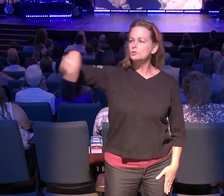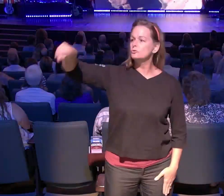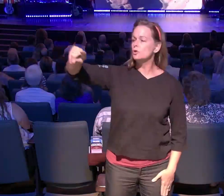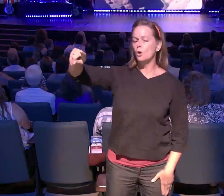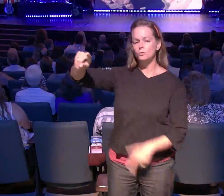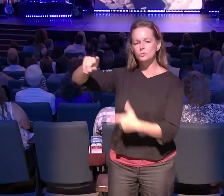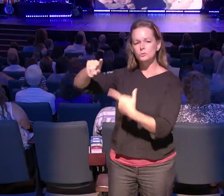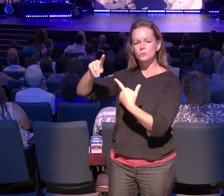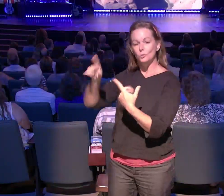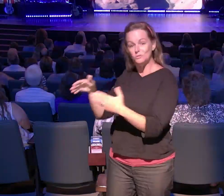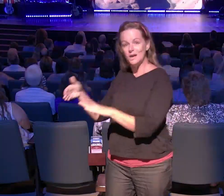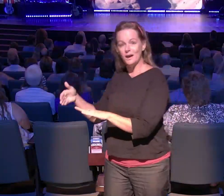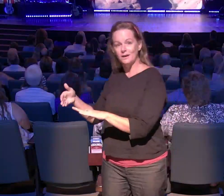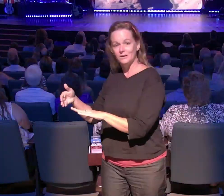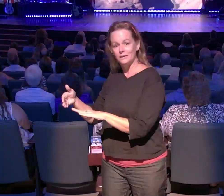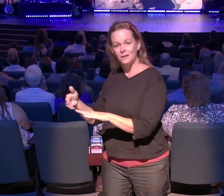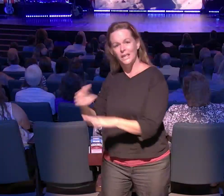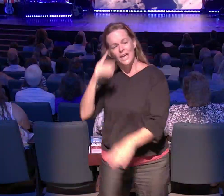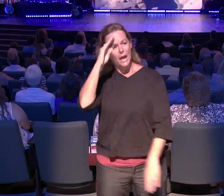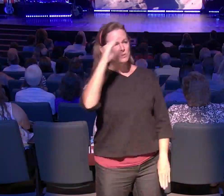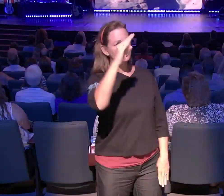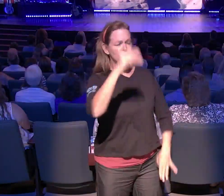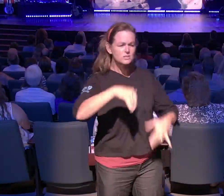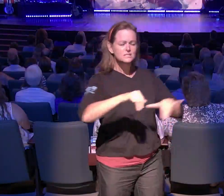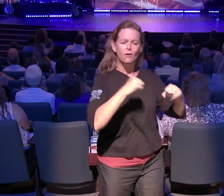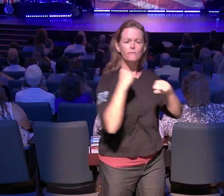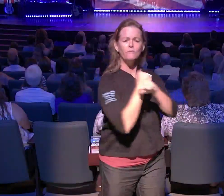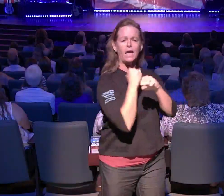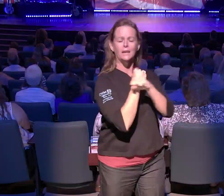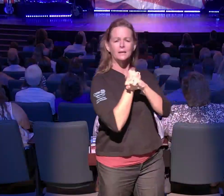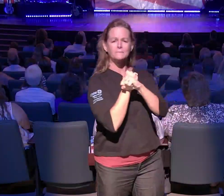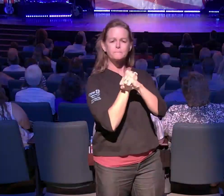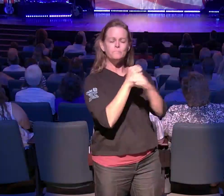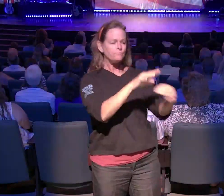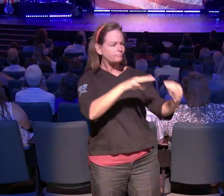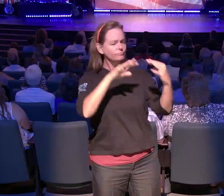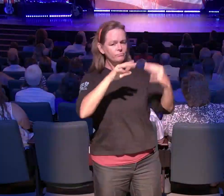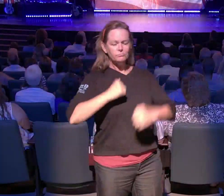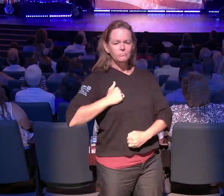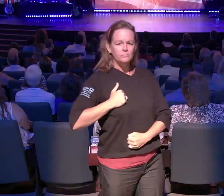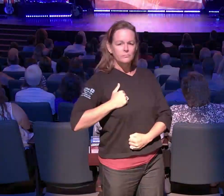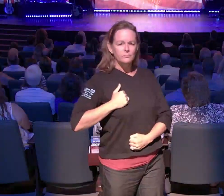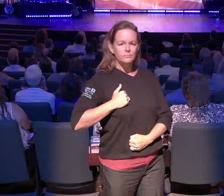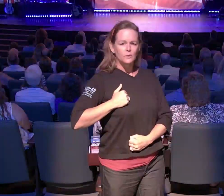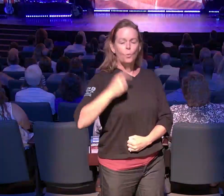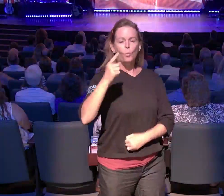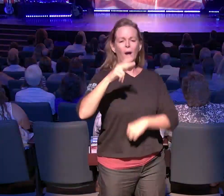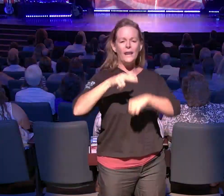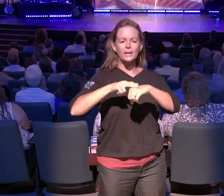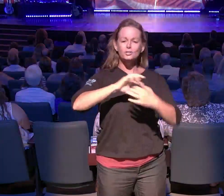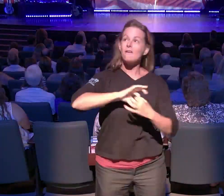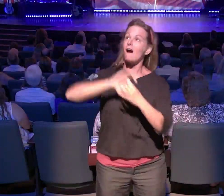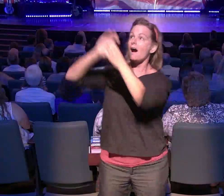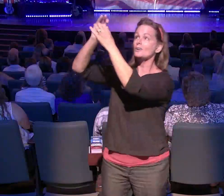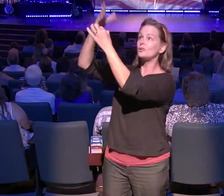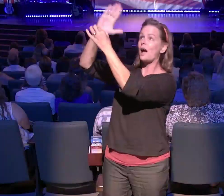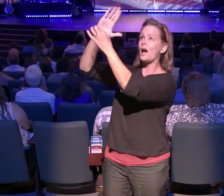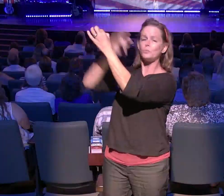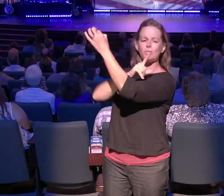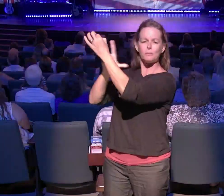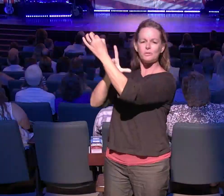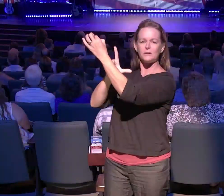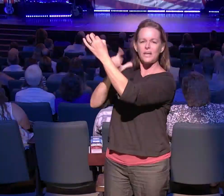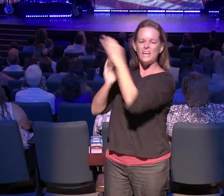those who believe in freedom, and we remember that we are one nation under God with liberty and justice for all.